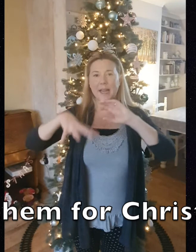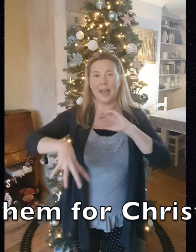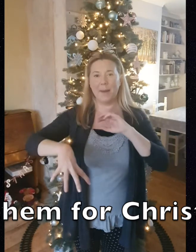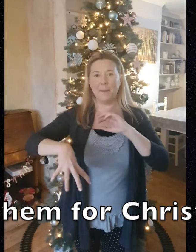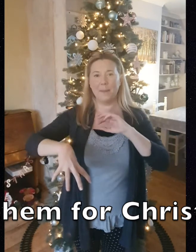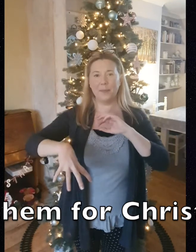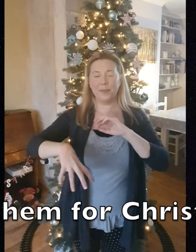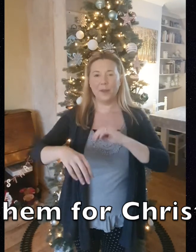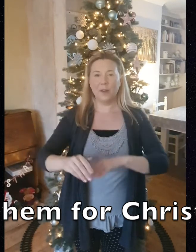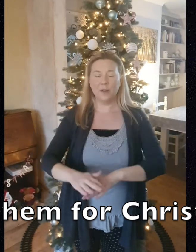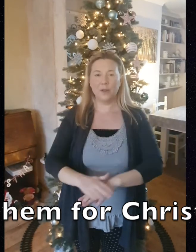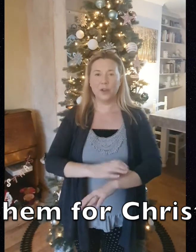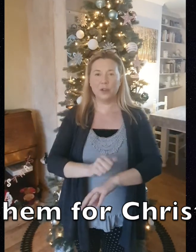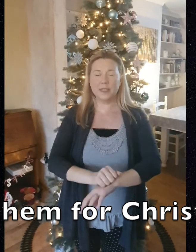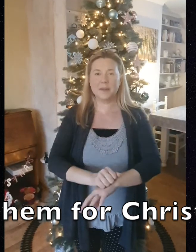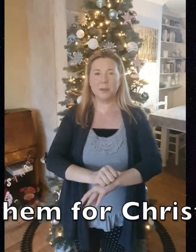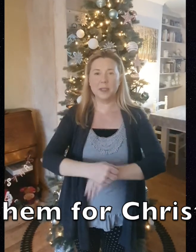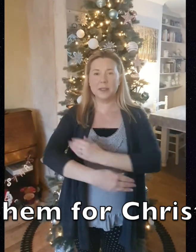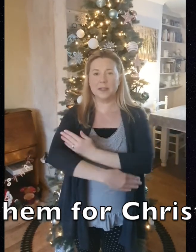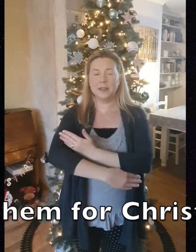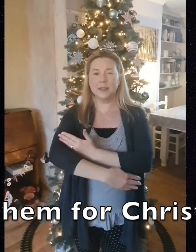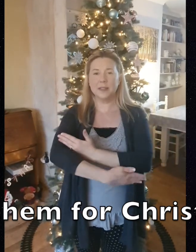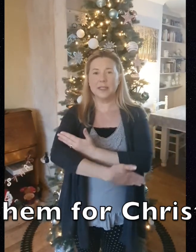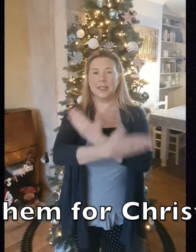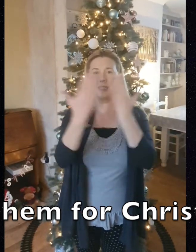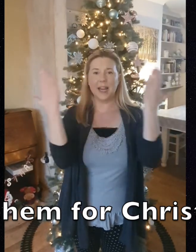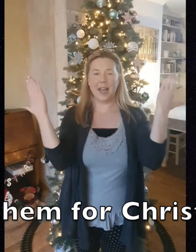Bethlehem for Christmas Day.